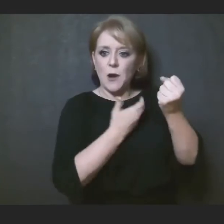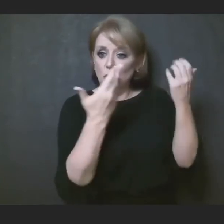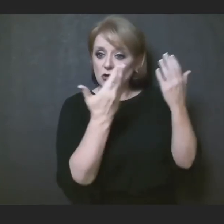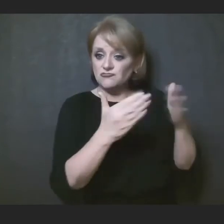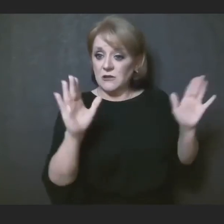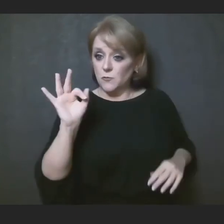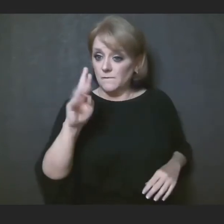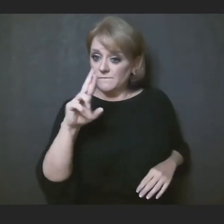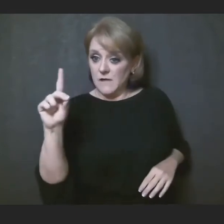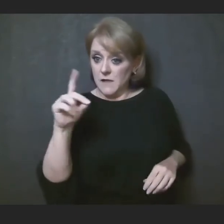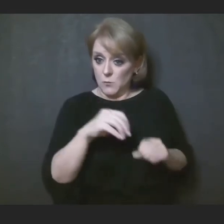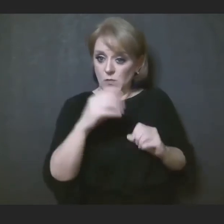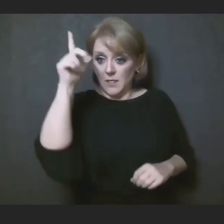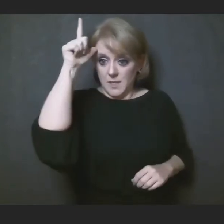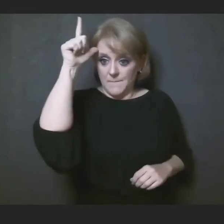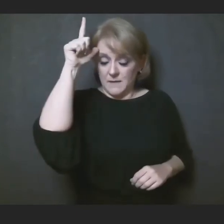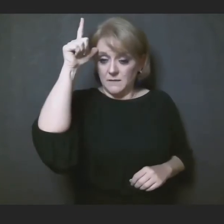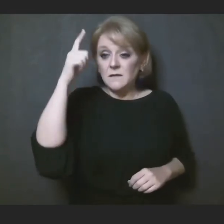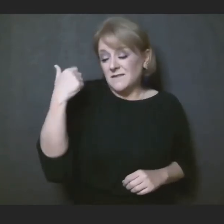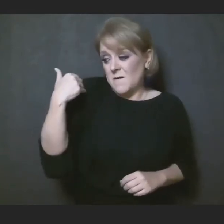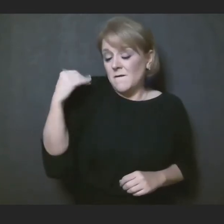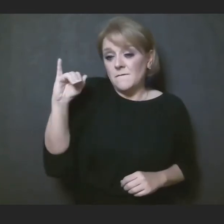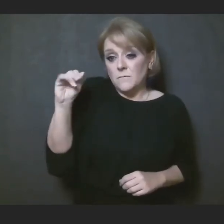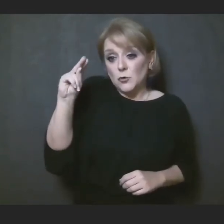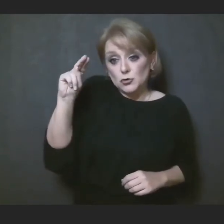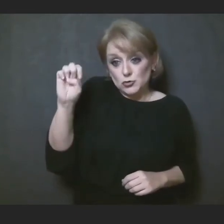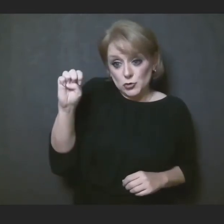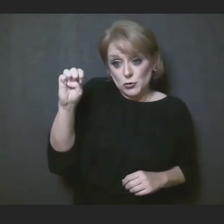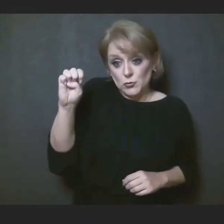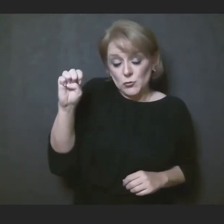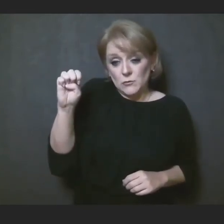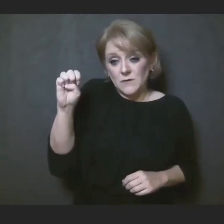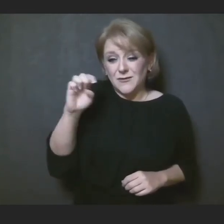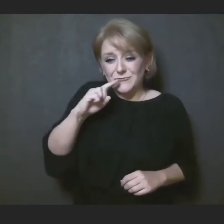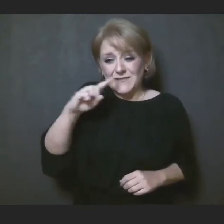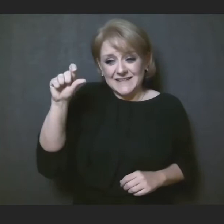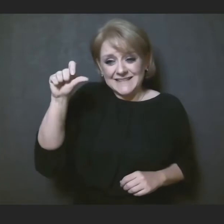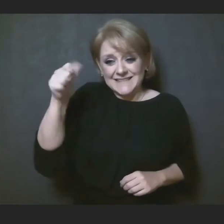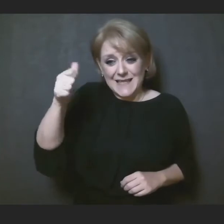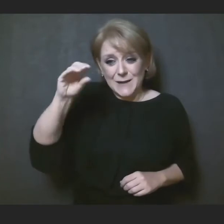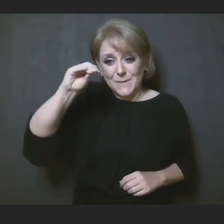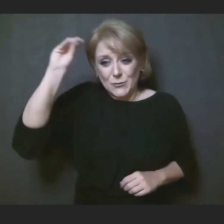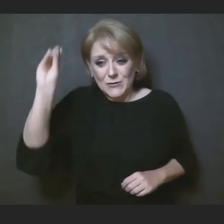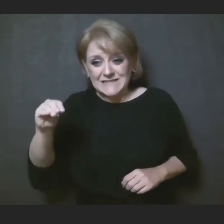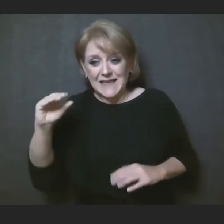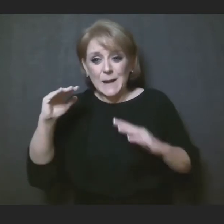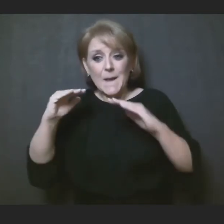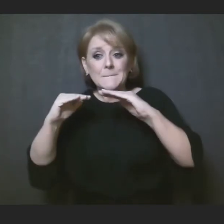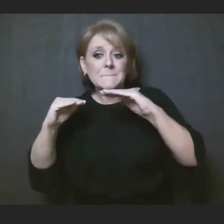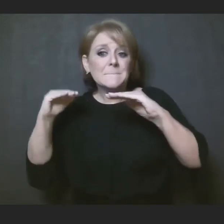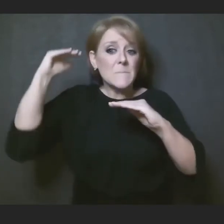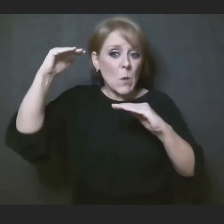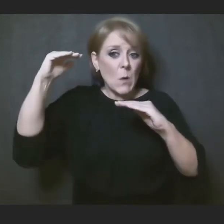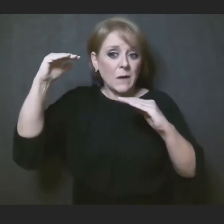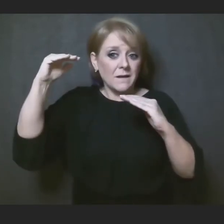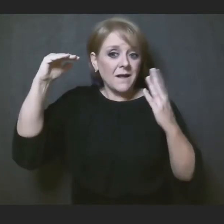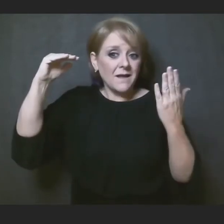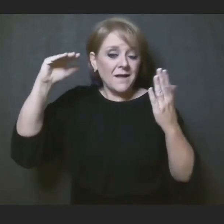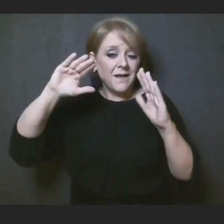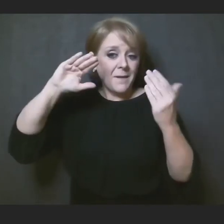details this morning we're up 10 percent over last year that's nearly seven hundred thousand dollars in